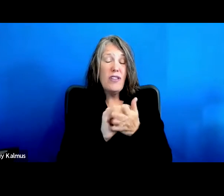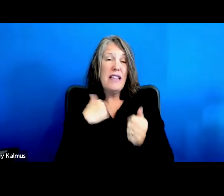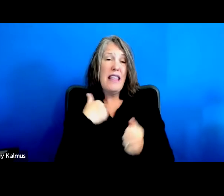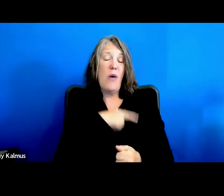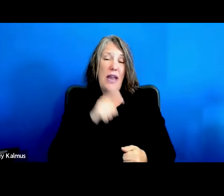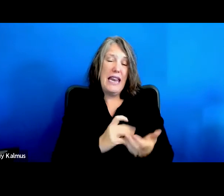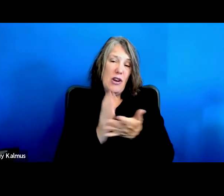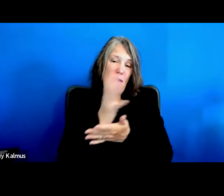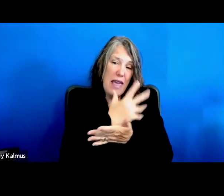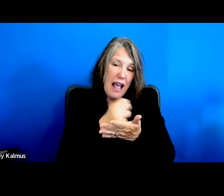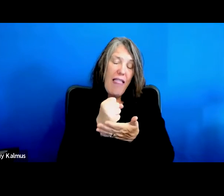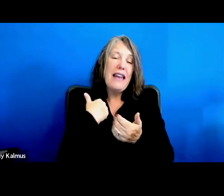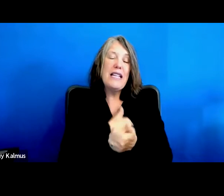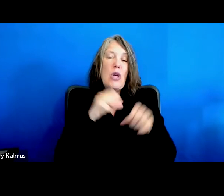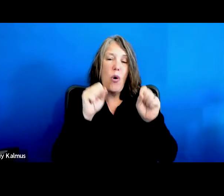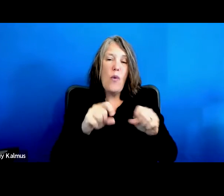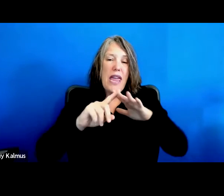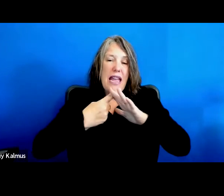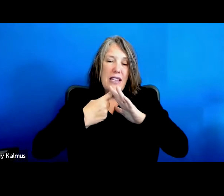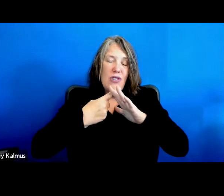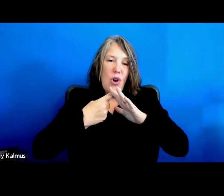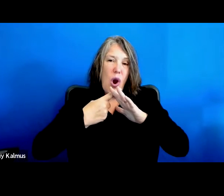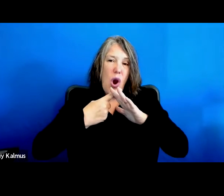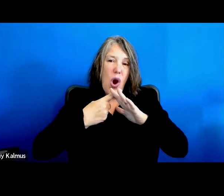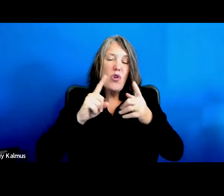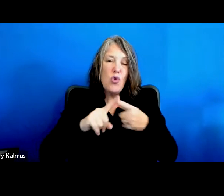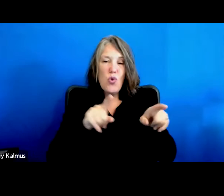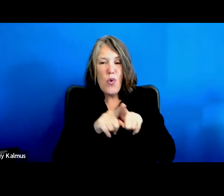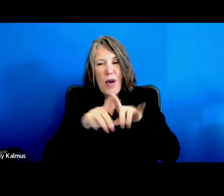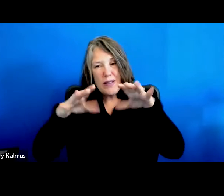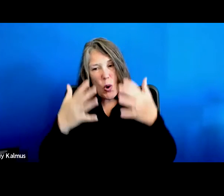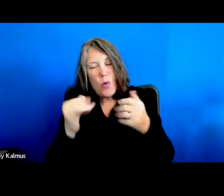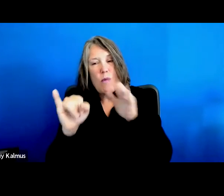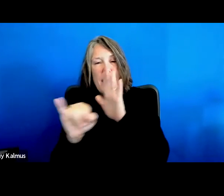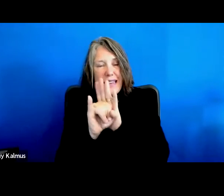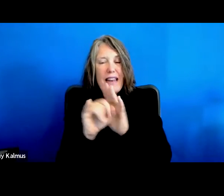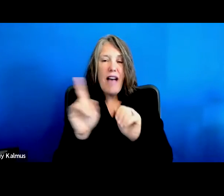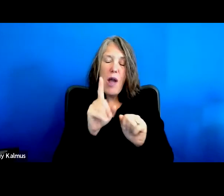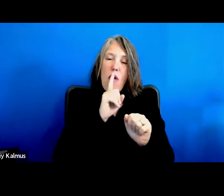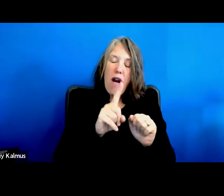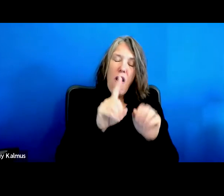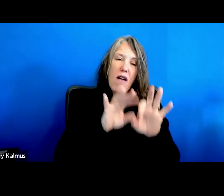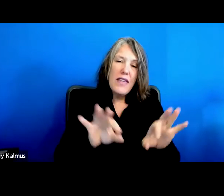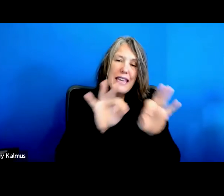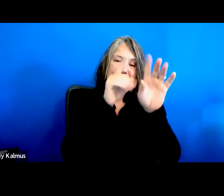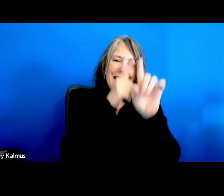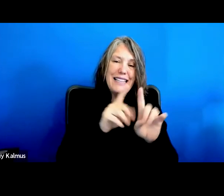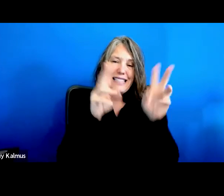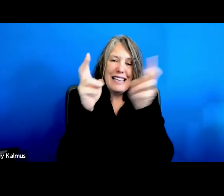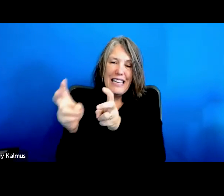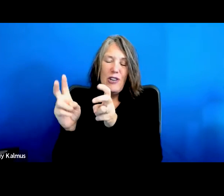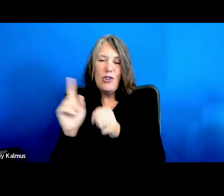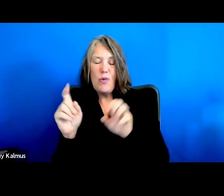be collecting so that we can start to, as a group, identify like where are these key issues that we can really push